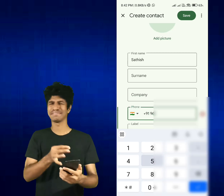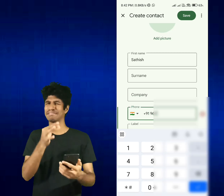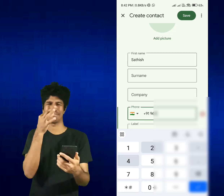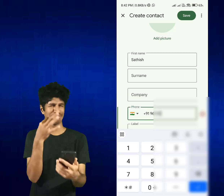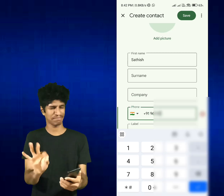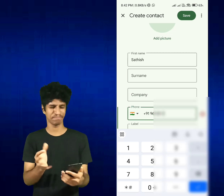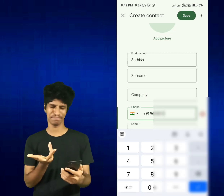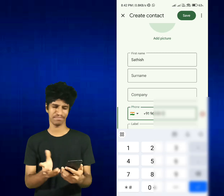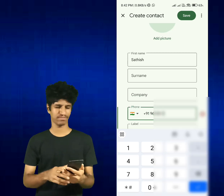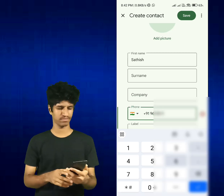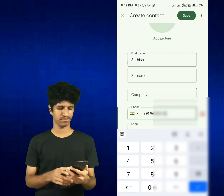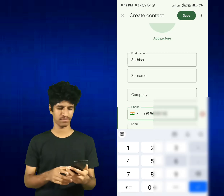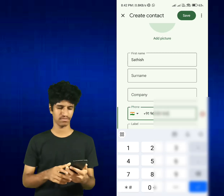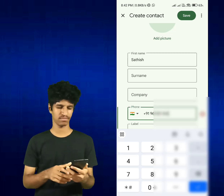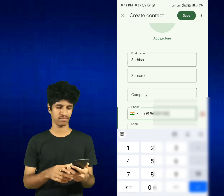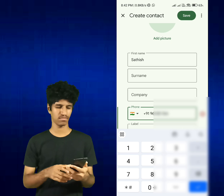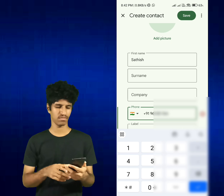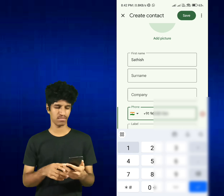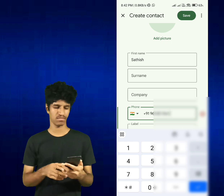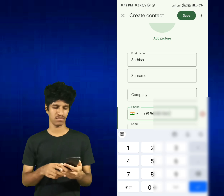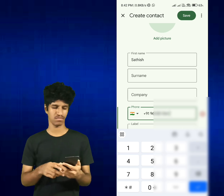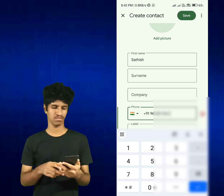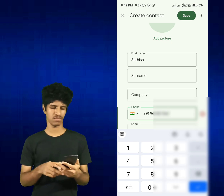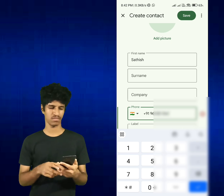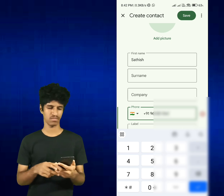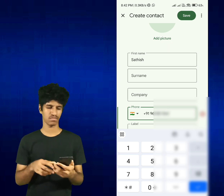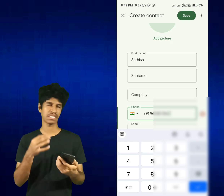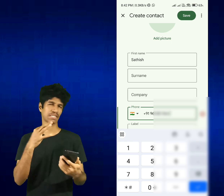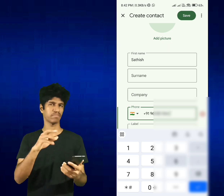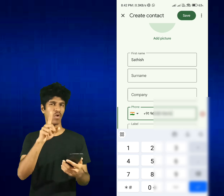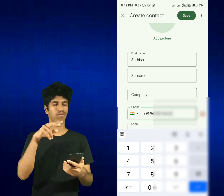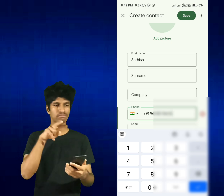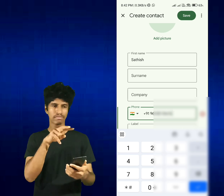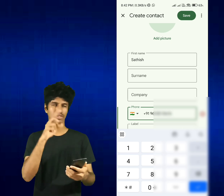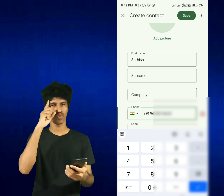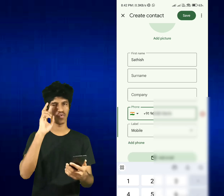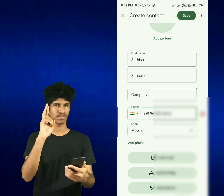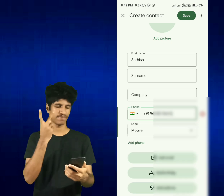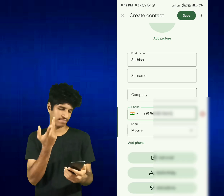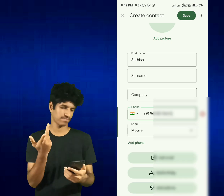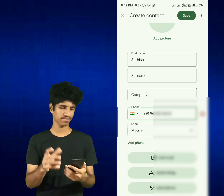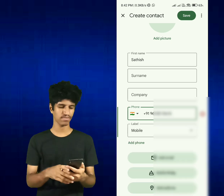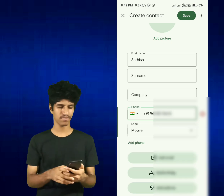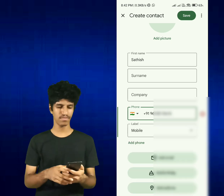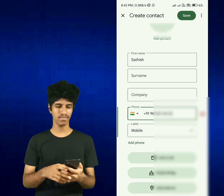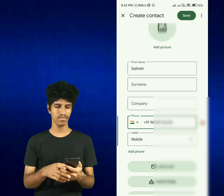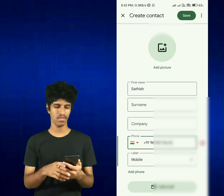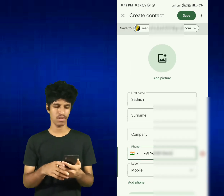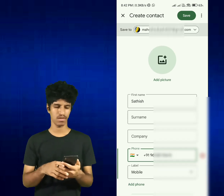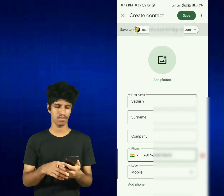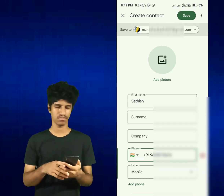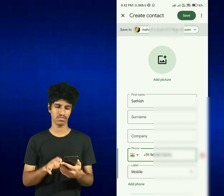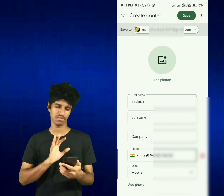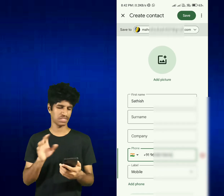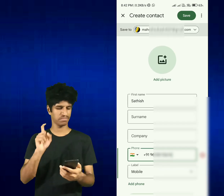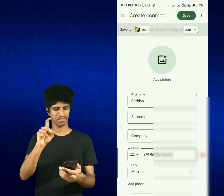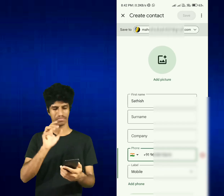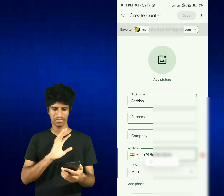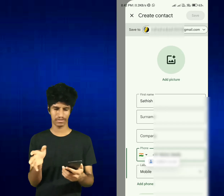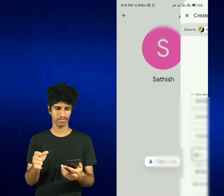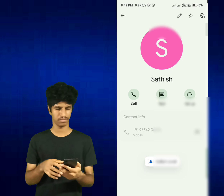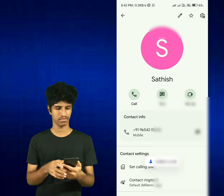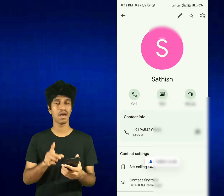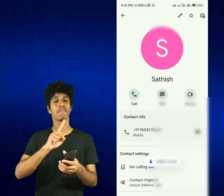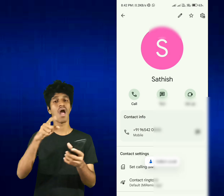can make sense. They hate when I keep dreaming I'll be famous. But I don't give a fuck, I'ma keep chasing. They tell me that I'm